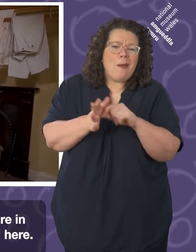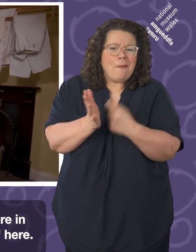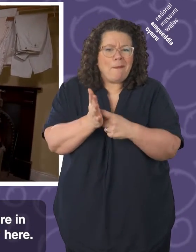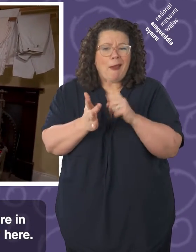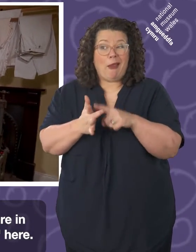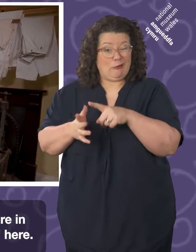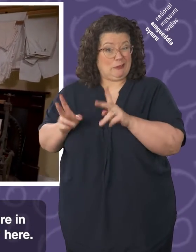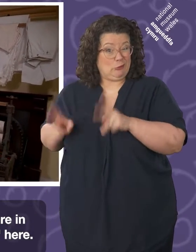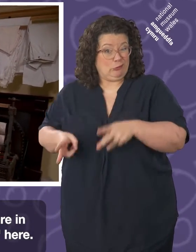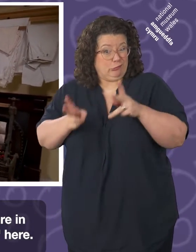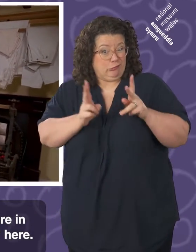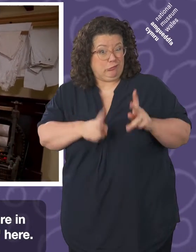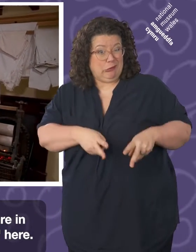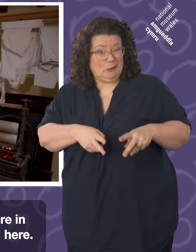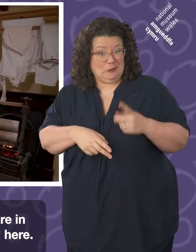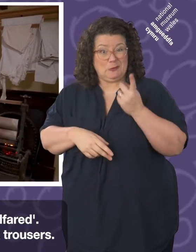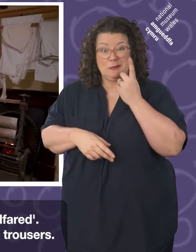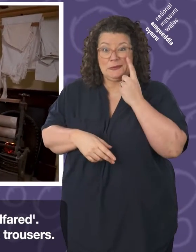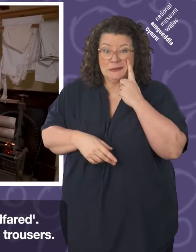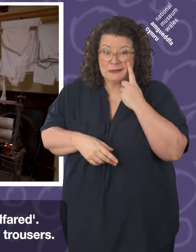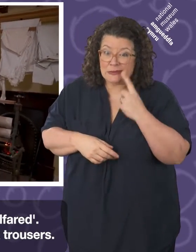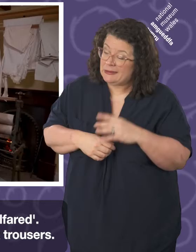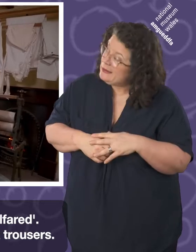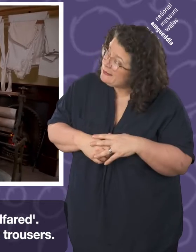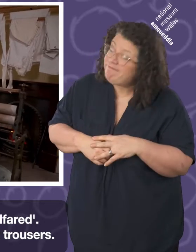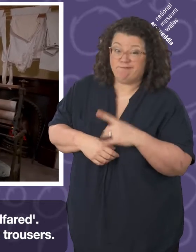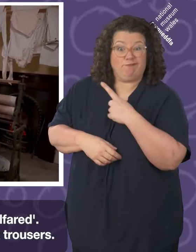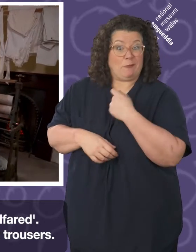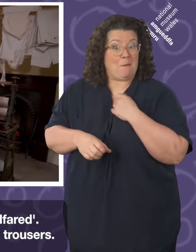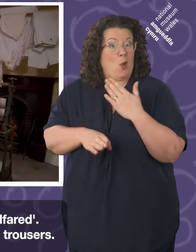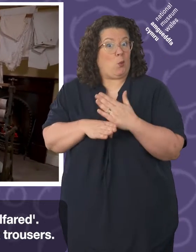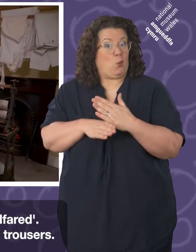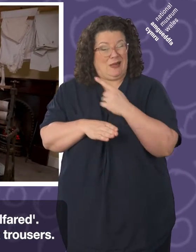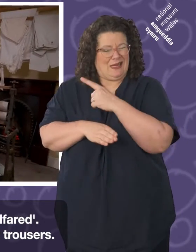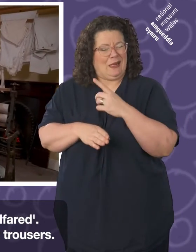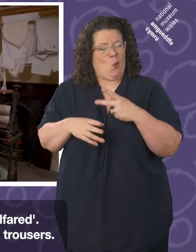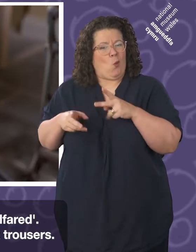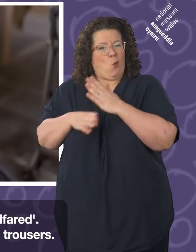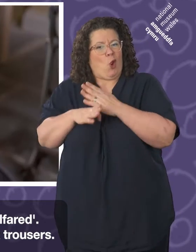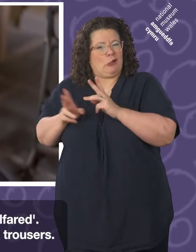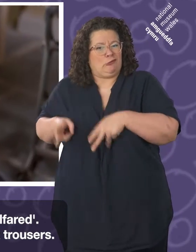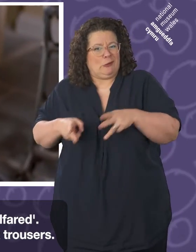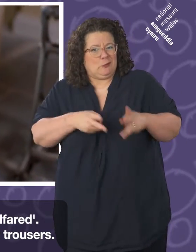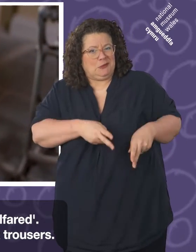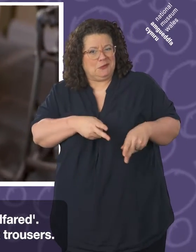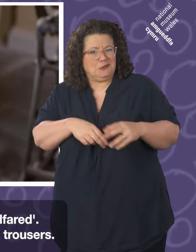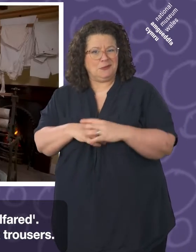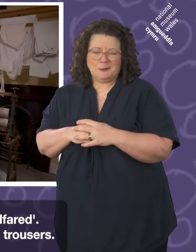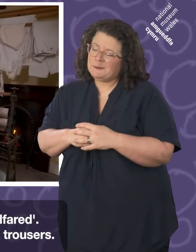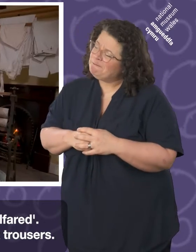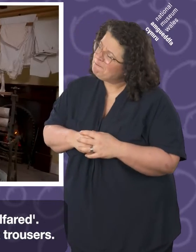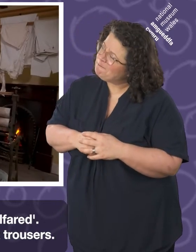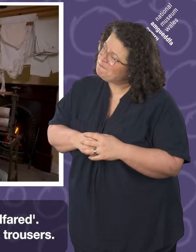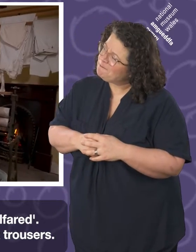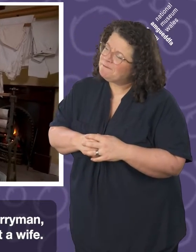His trousers is in the tube golchi here. His trousers melvaret. This is his work